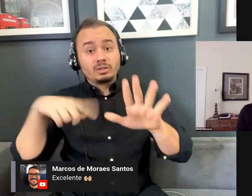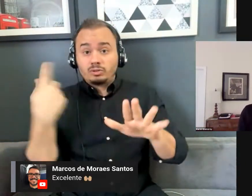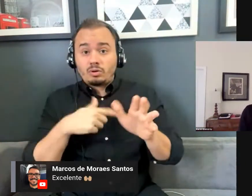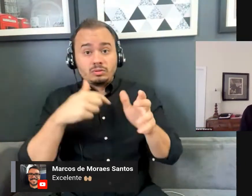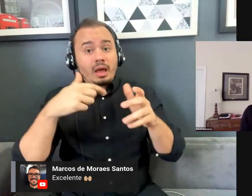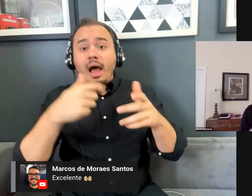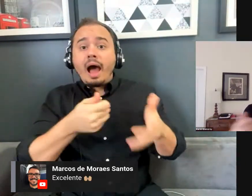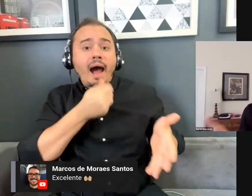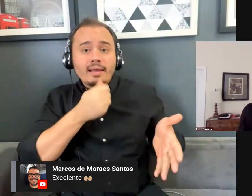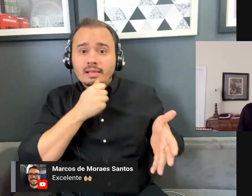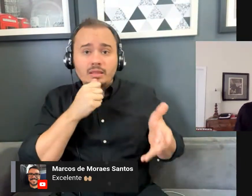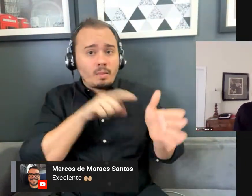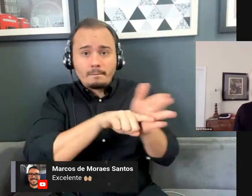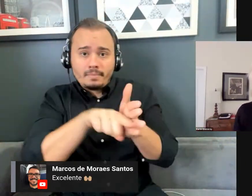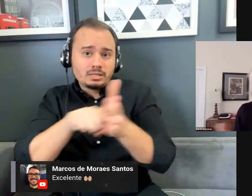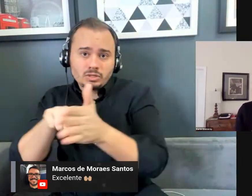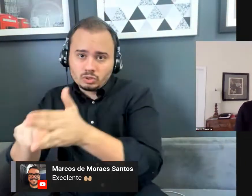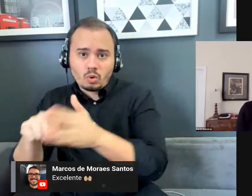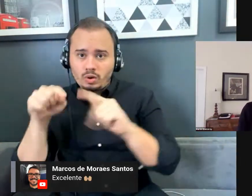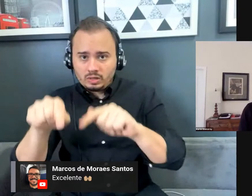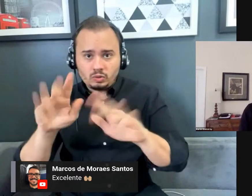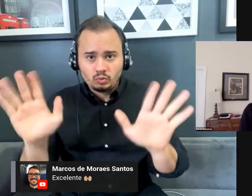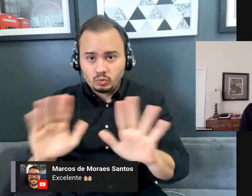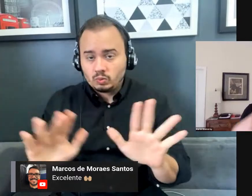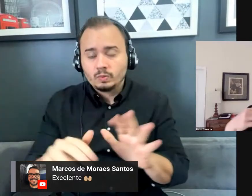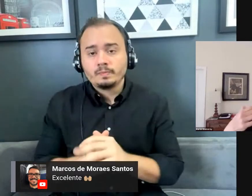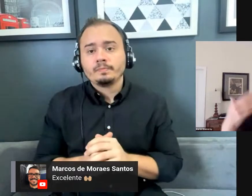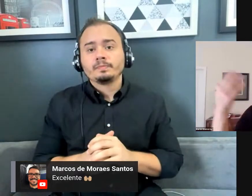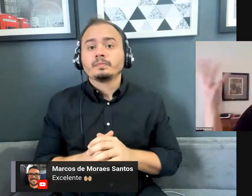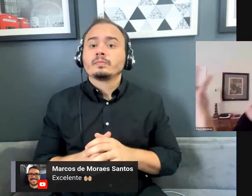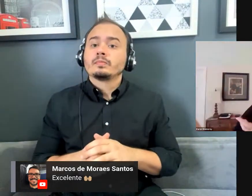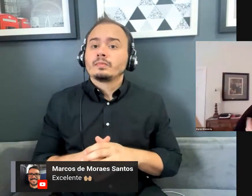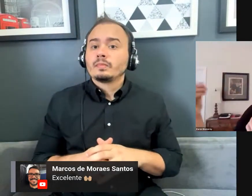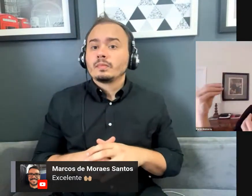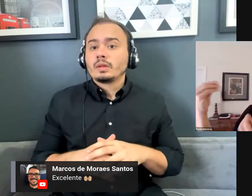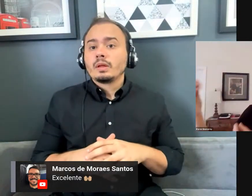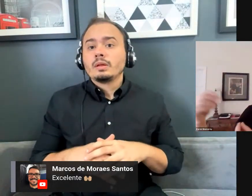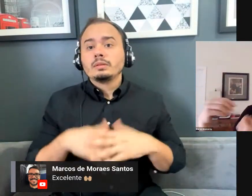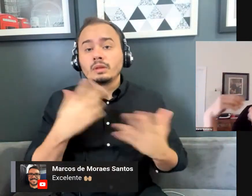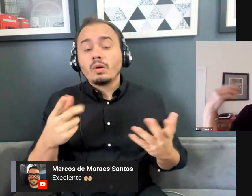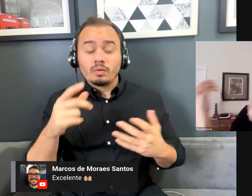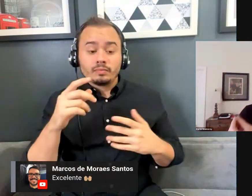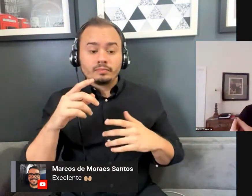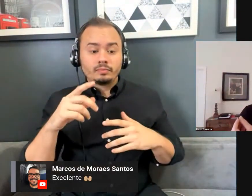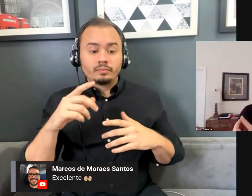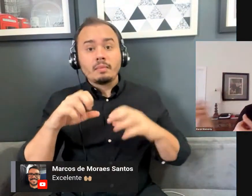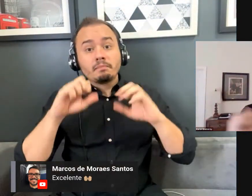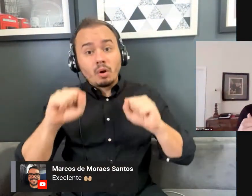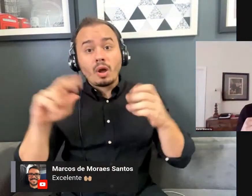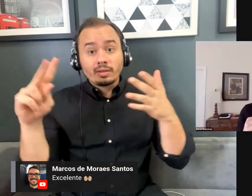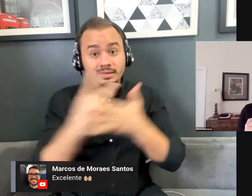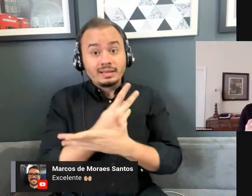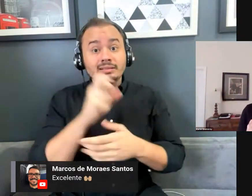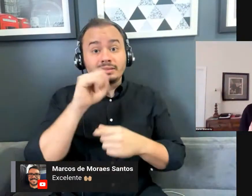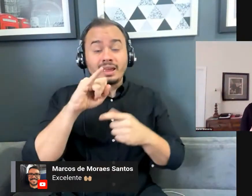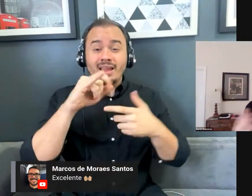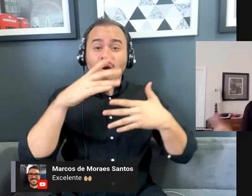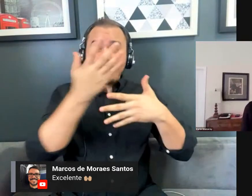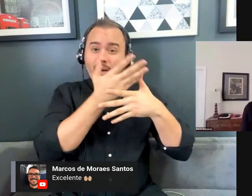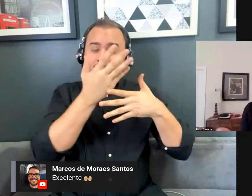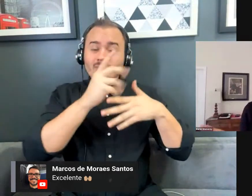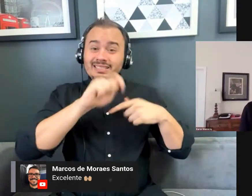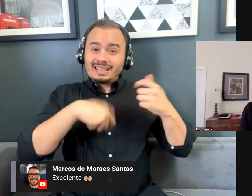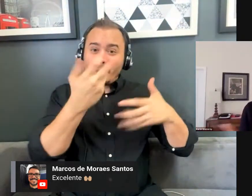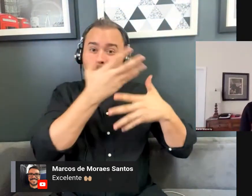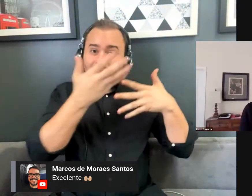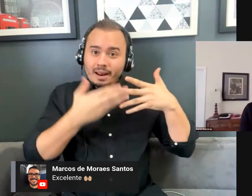pronominal locations, maybe that patterns like the spatial locations conveying spatial information. They